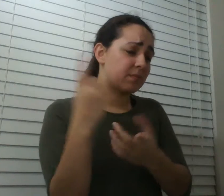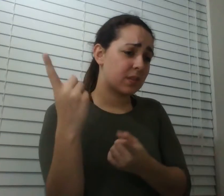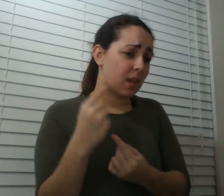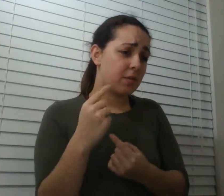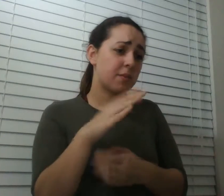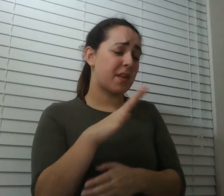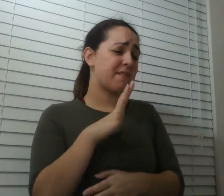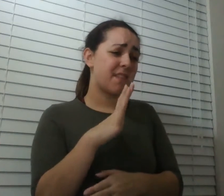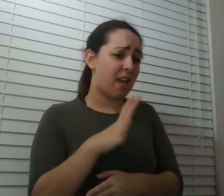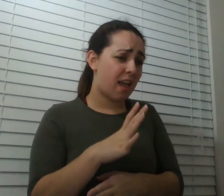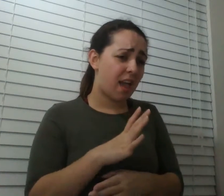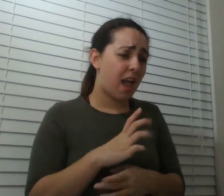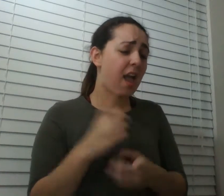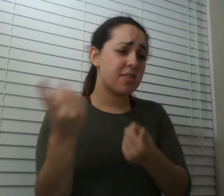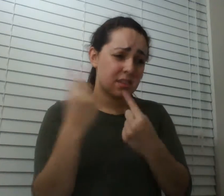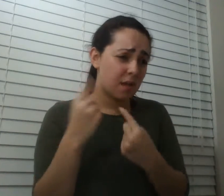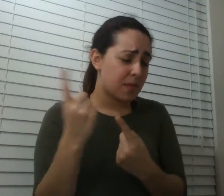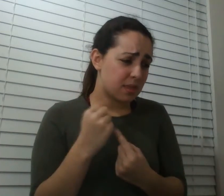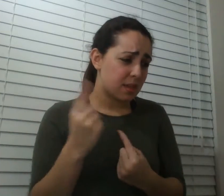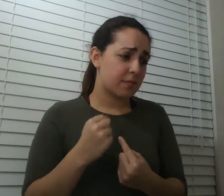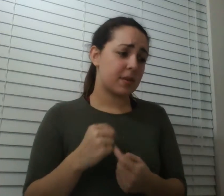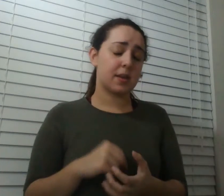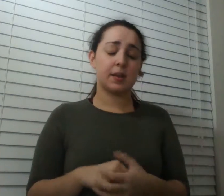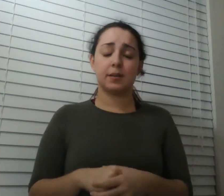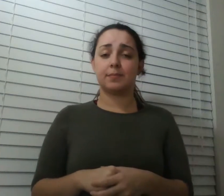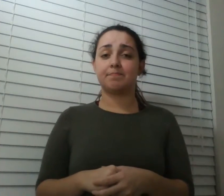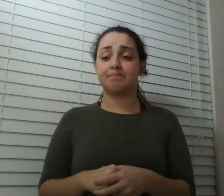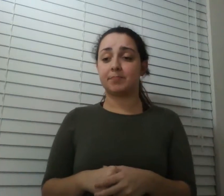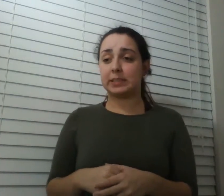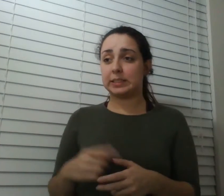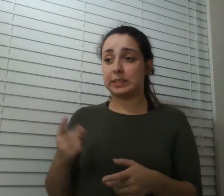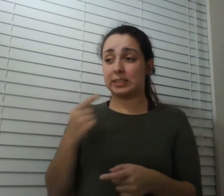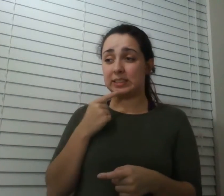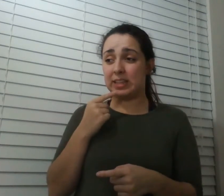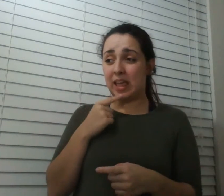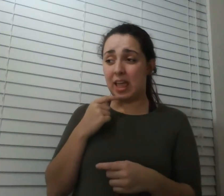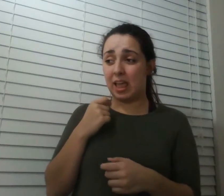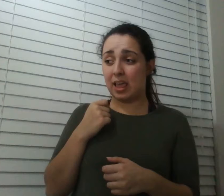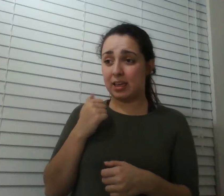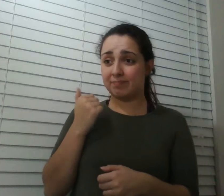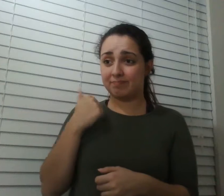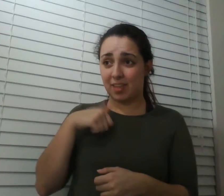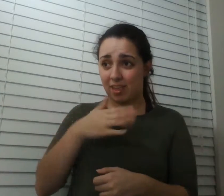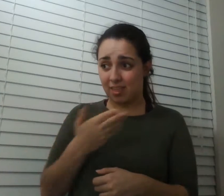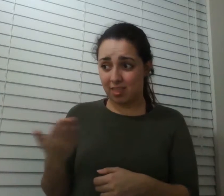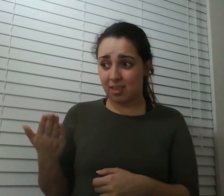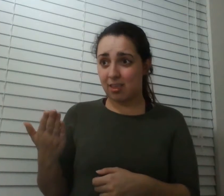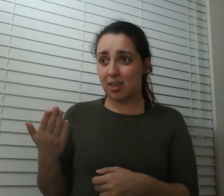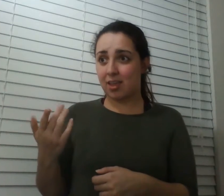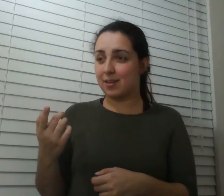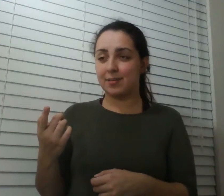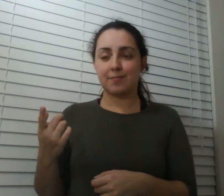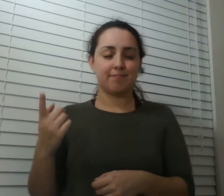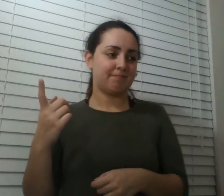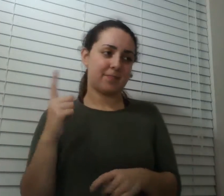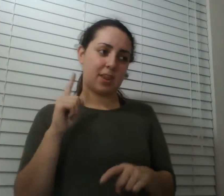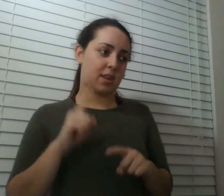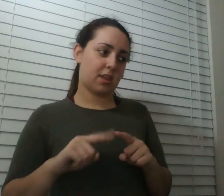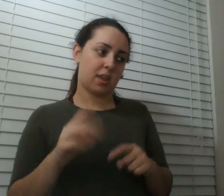okay they're on their way and did he say anything he couldn't talk he just he had